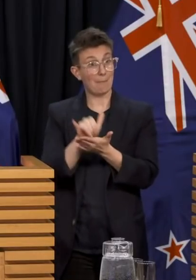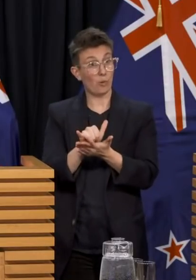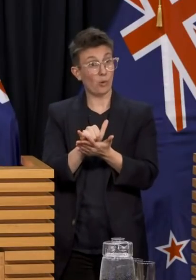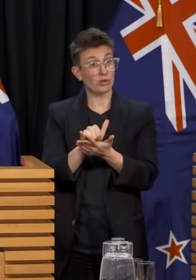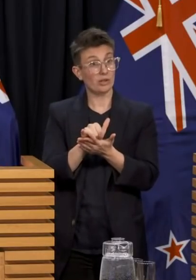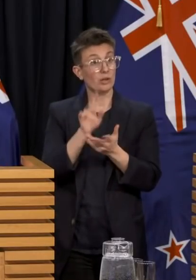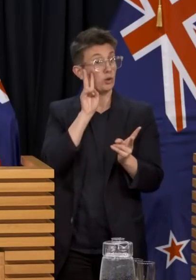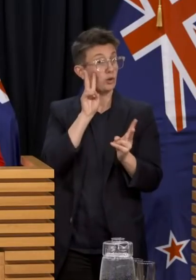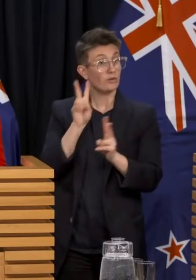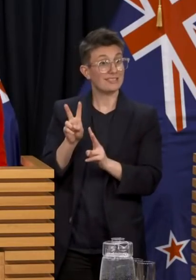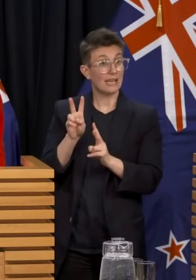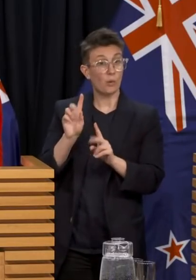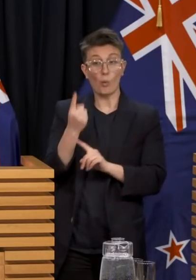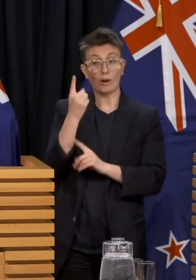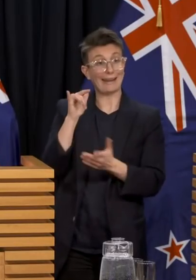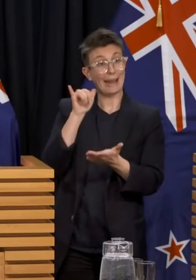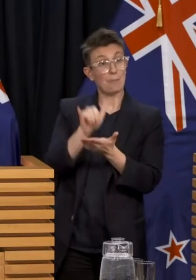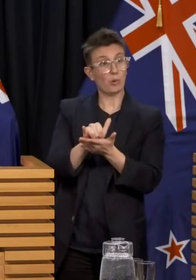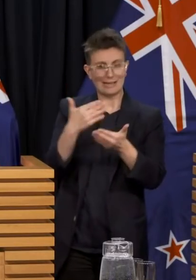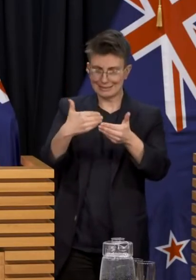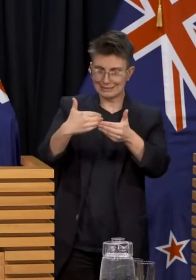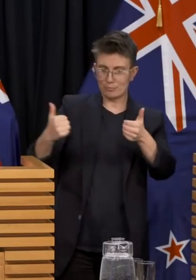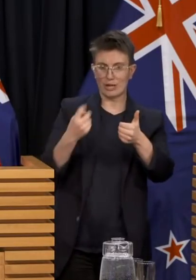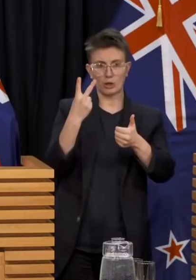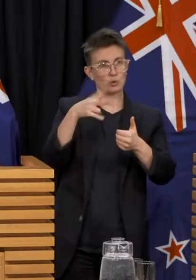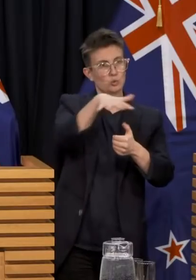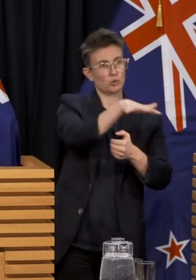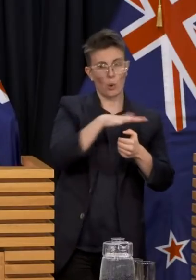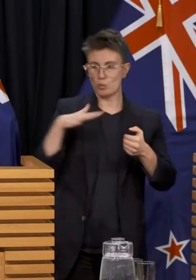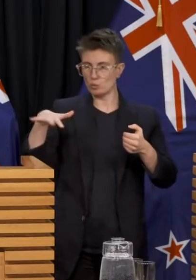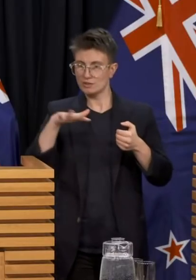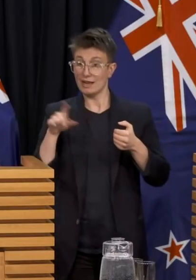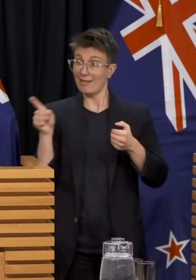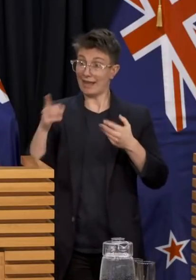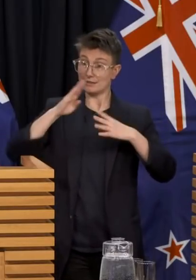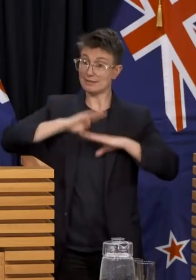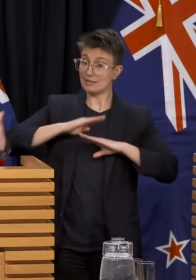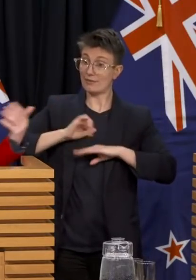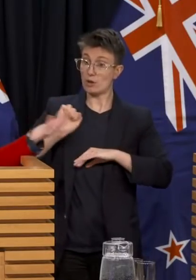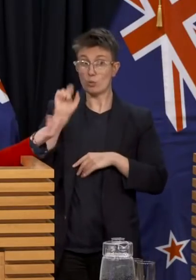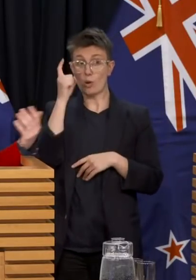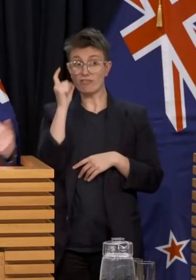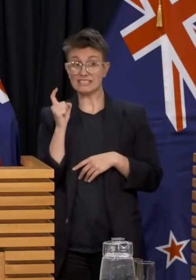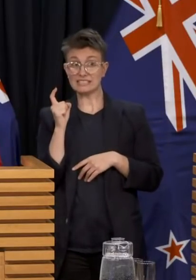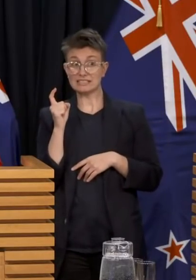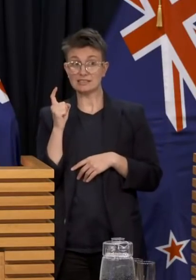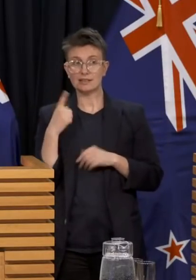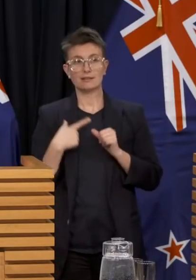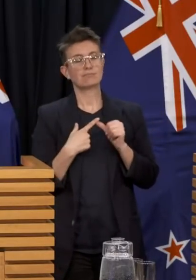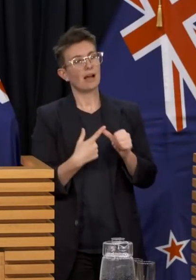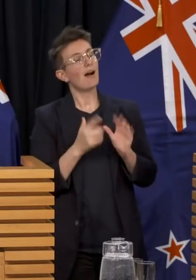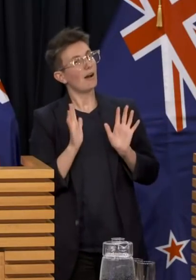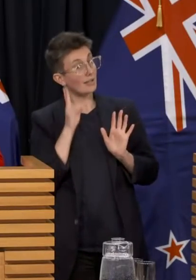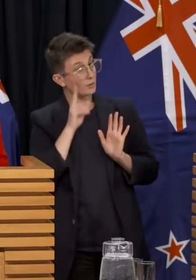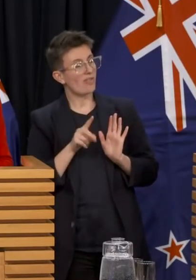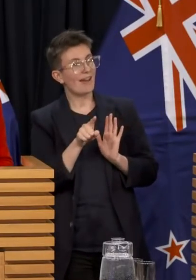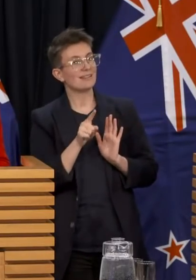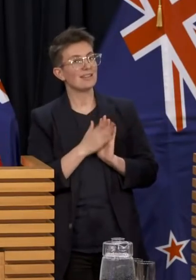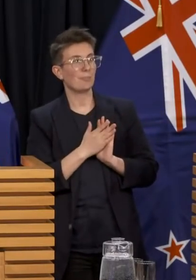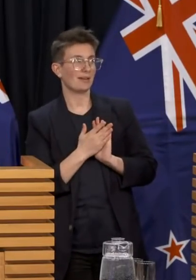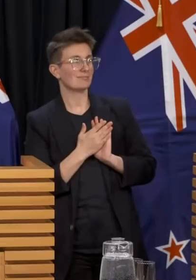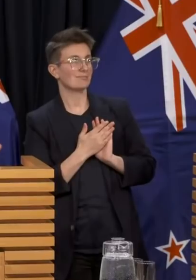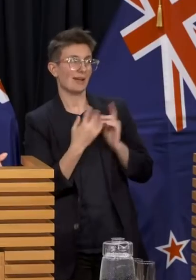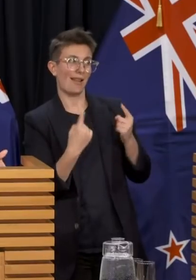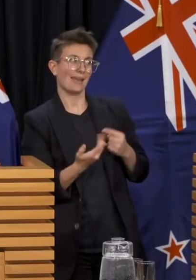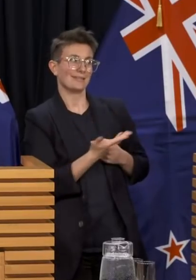there. Does that satisfy your concern? That is not, well, firstly, and I will let the Minister of Health speak to this as